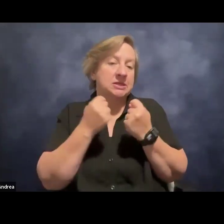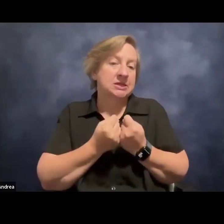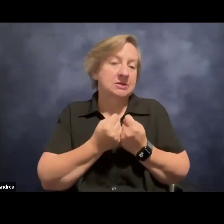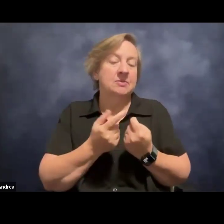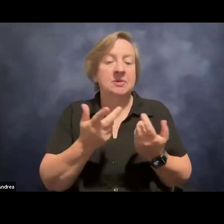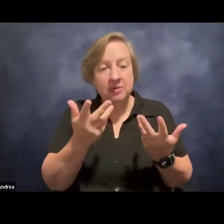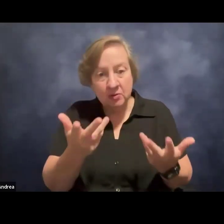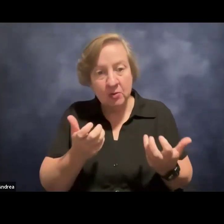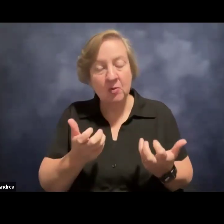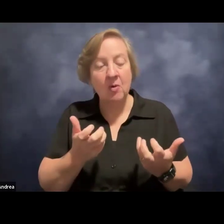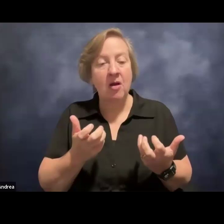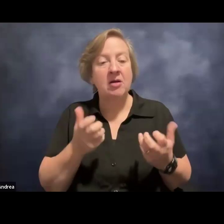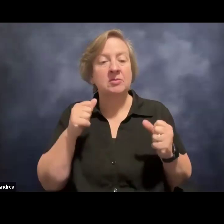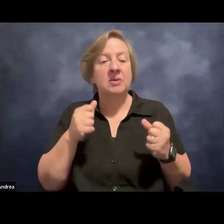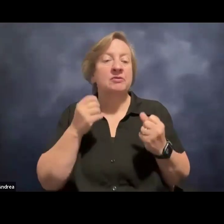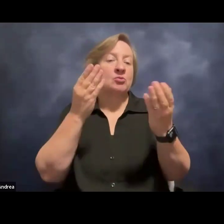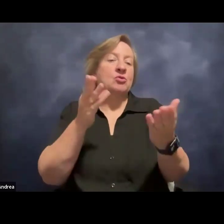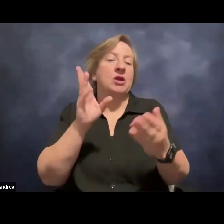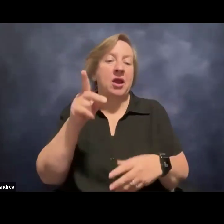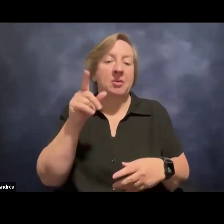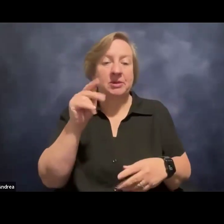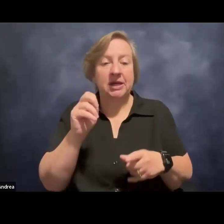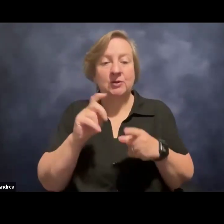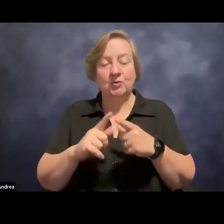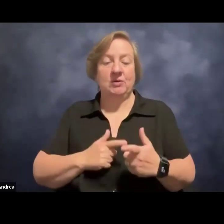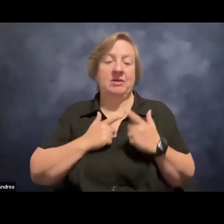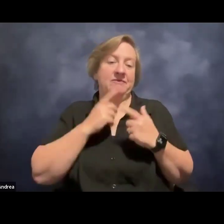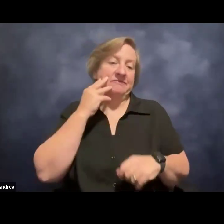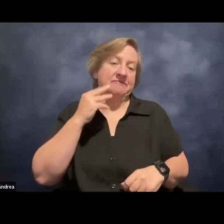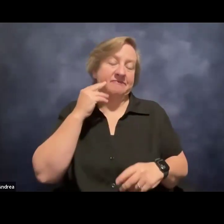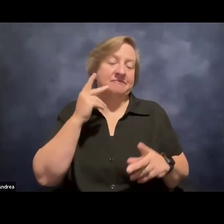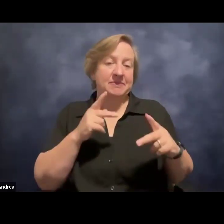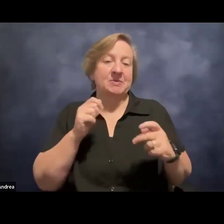where we can bring updates to lived experience, people with lived